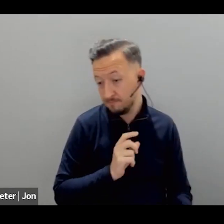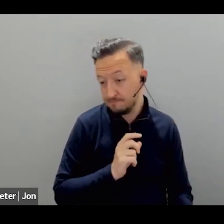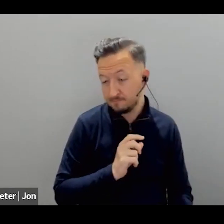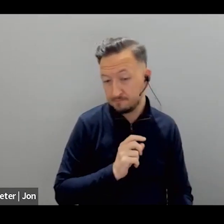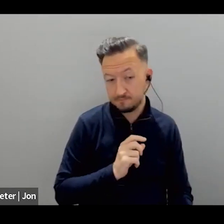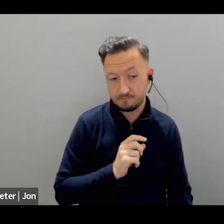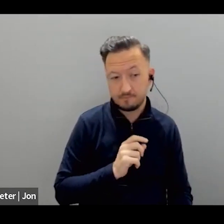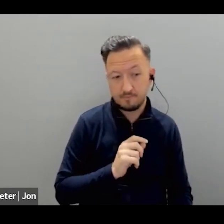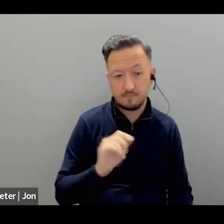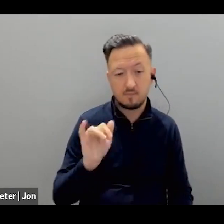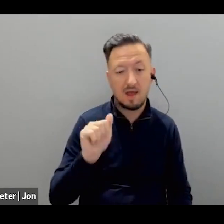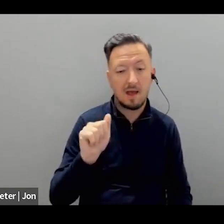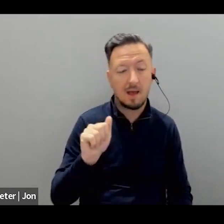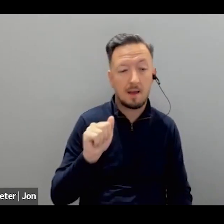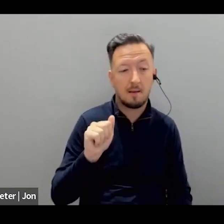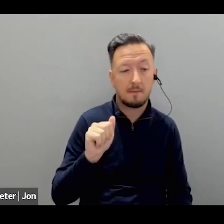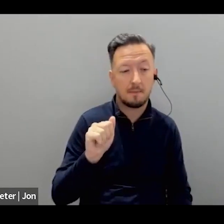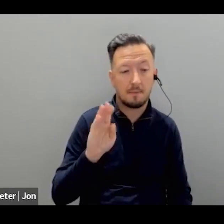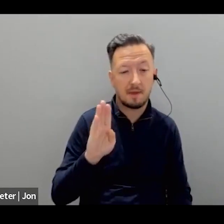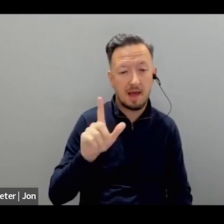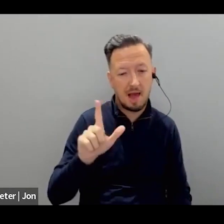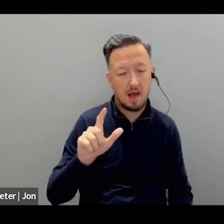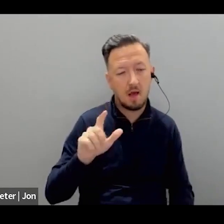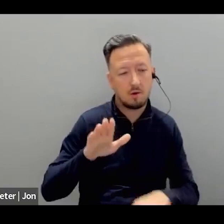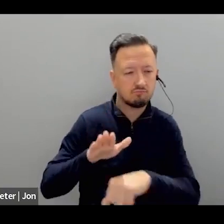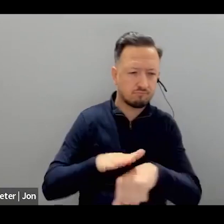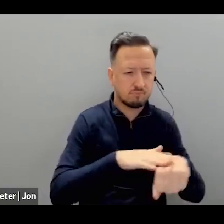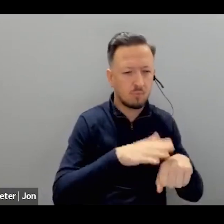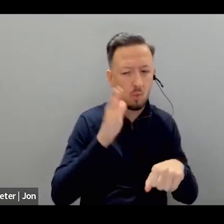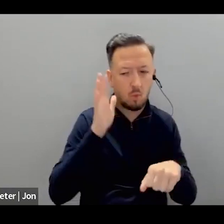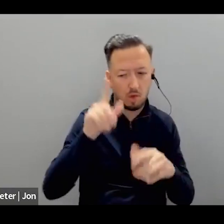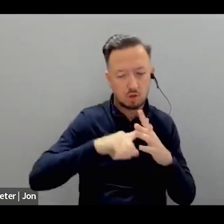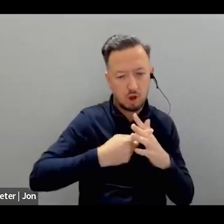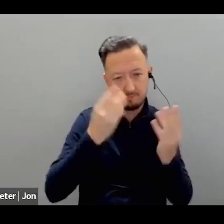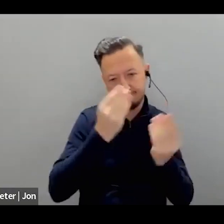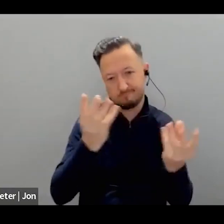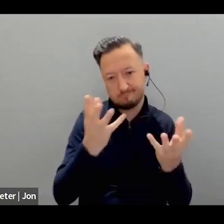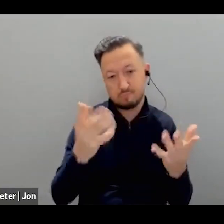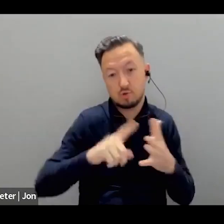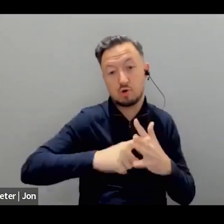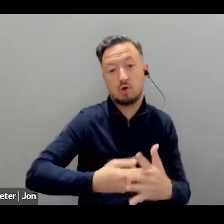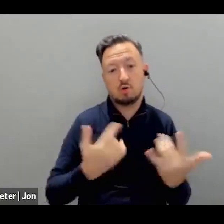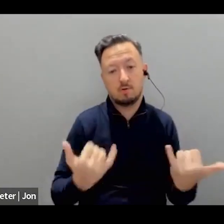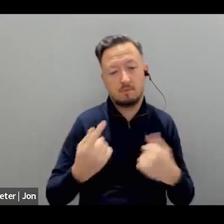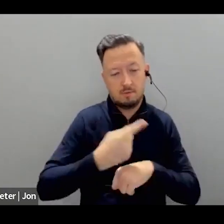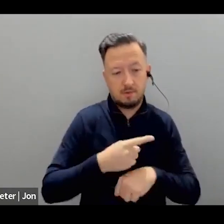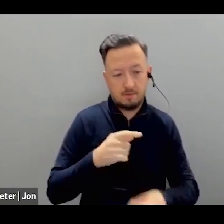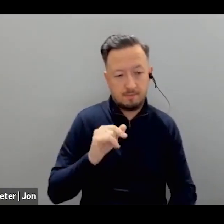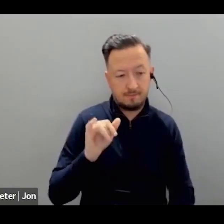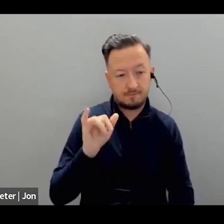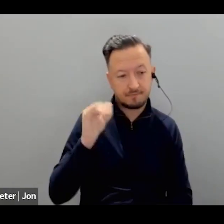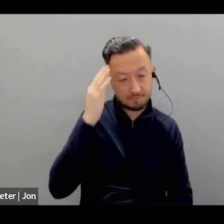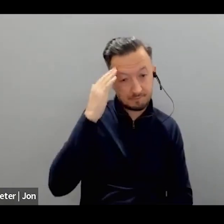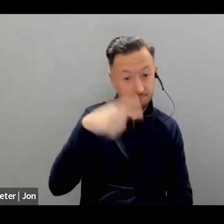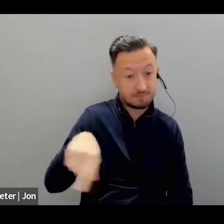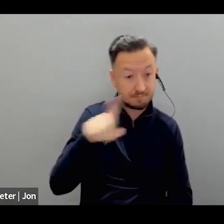also the AVL alert will be updated, with all of this new information starting today. The AVL alert that I know everybody is